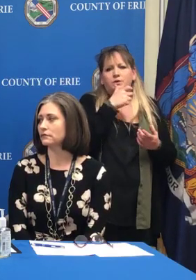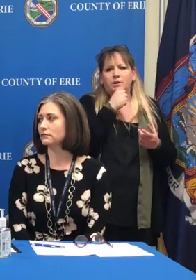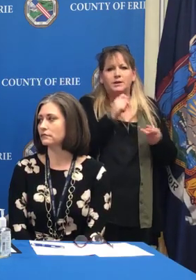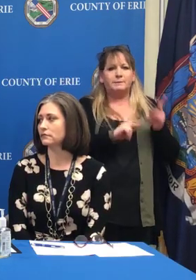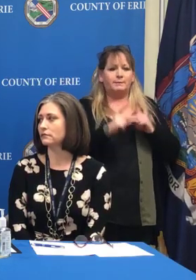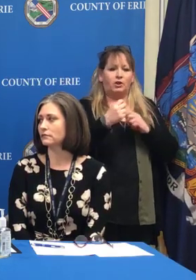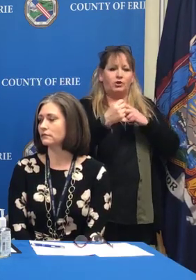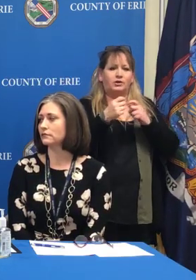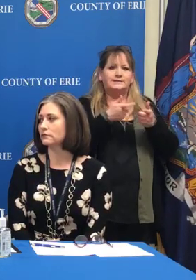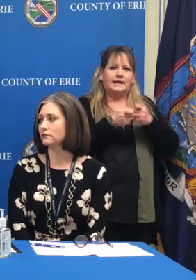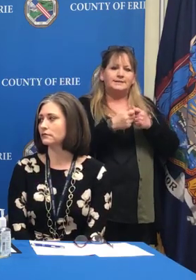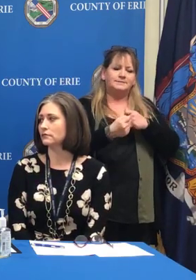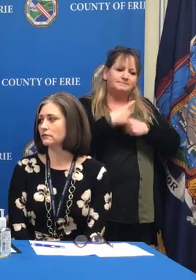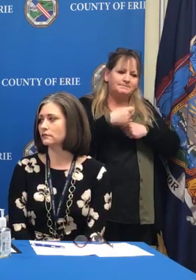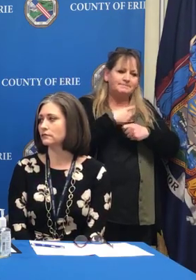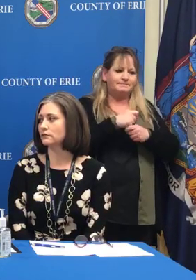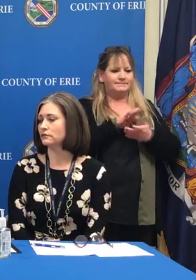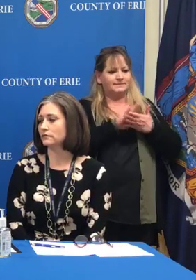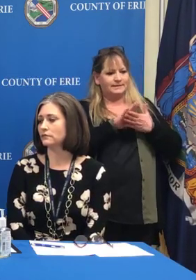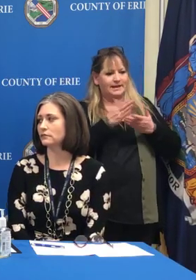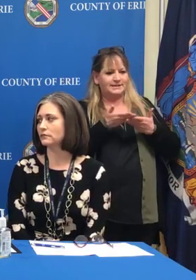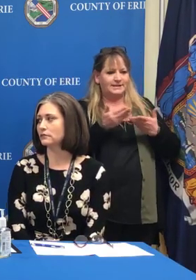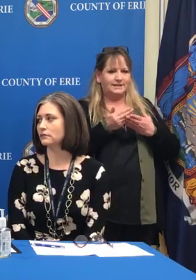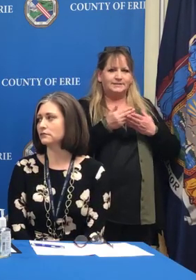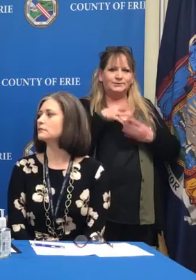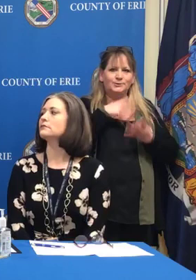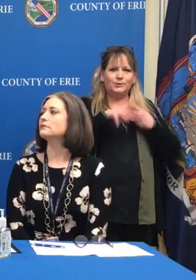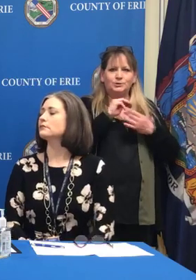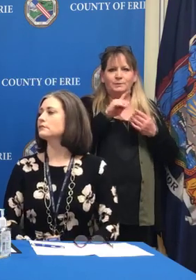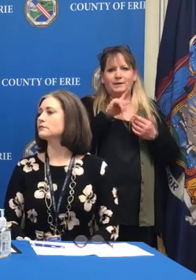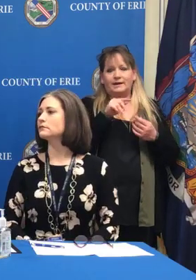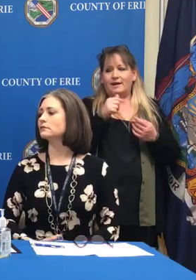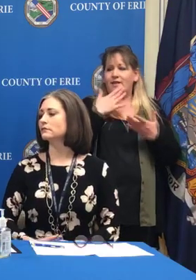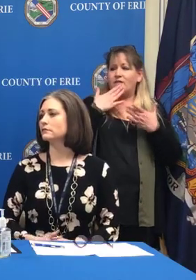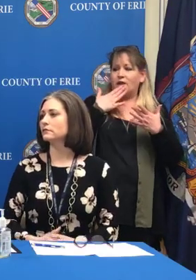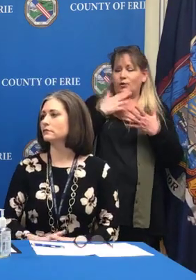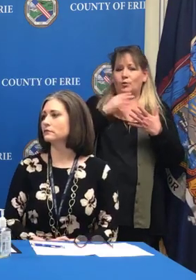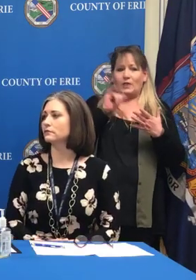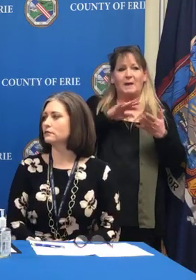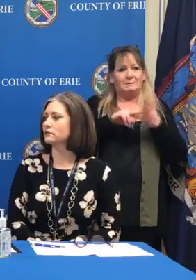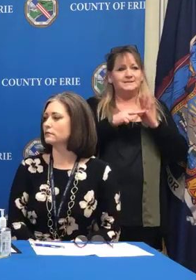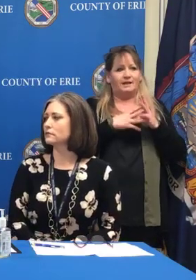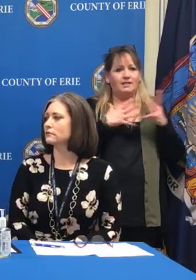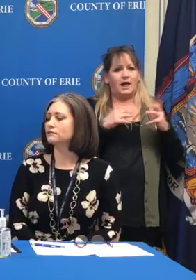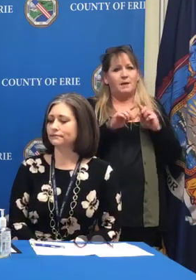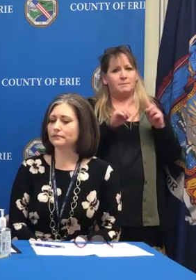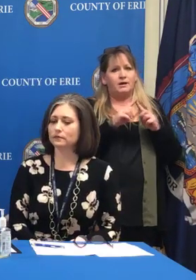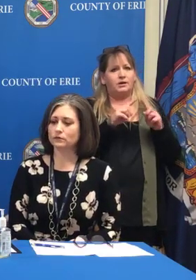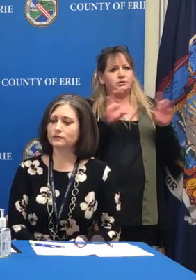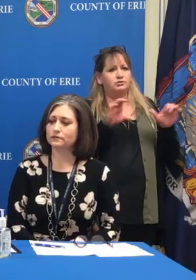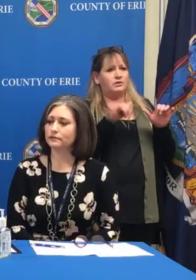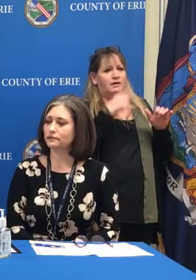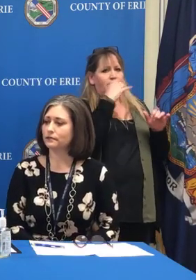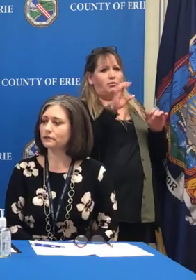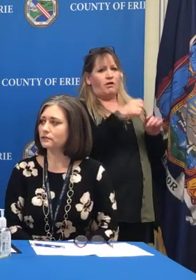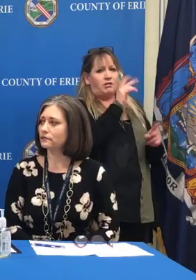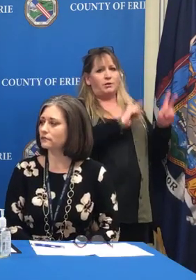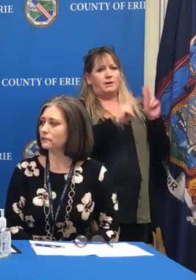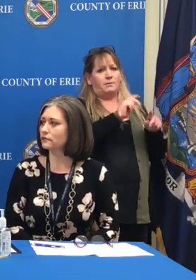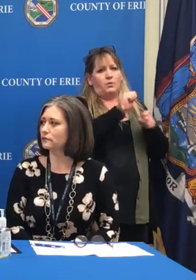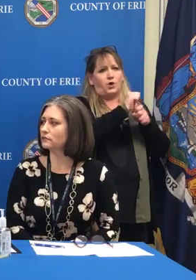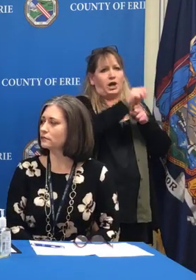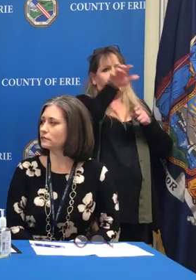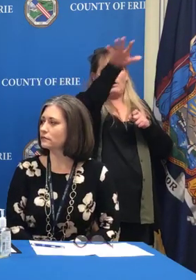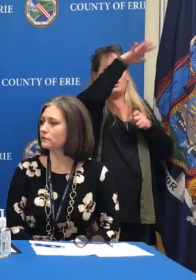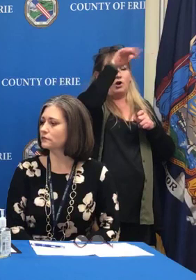me texts that I know. They're sending me nice notes on social media. Thank you. It means a lot, but do the same for a lot of the other folks that you know that are working out there, not